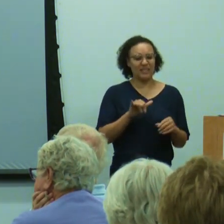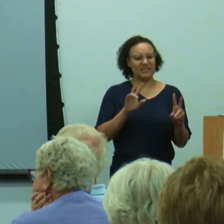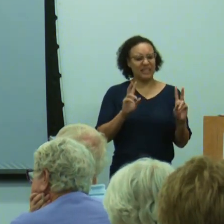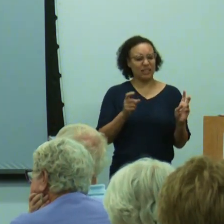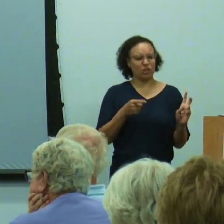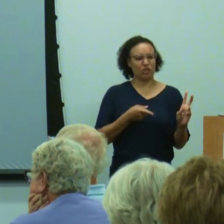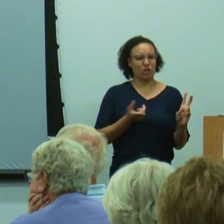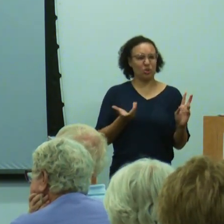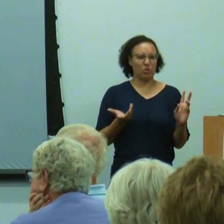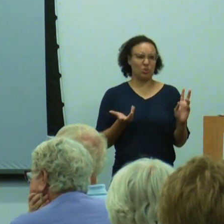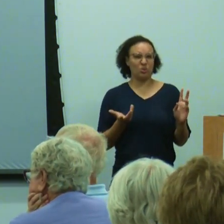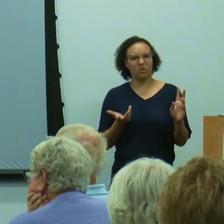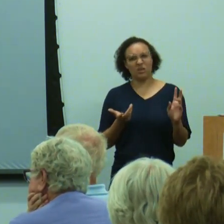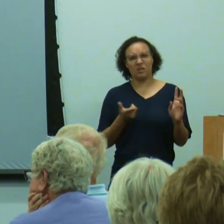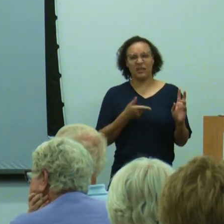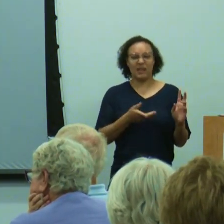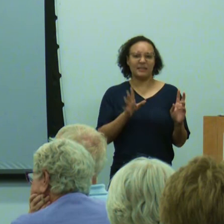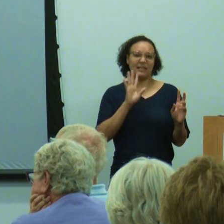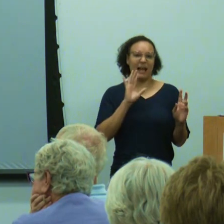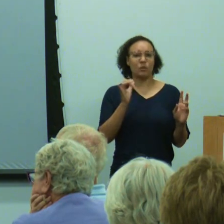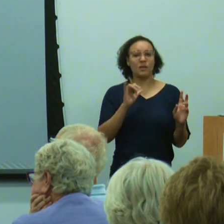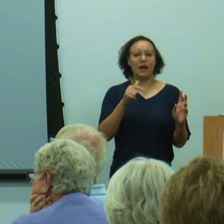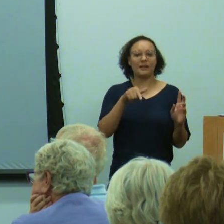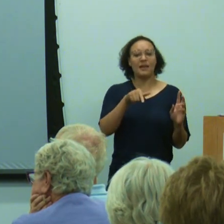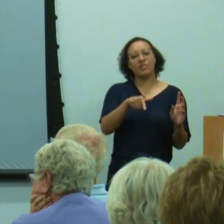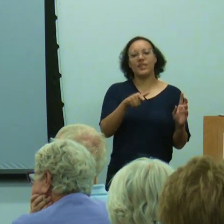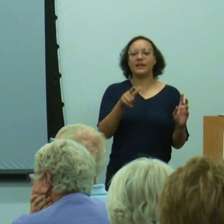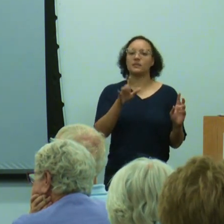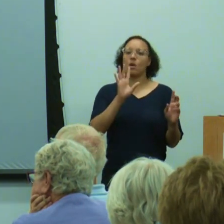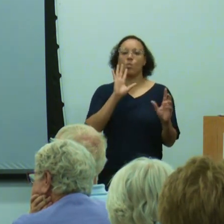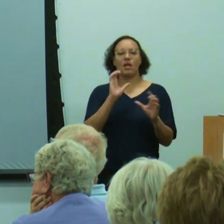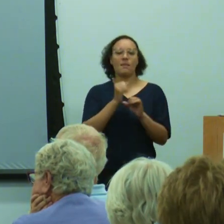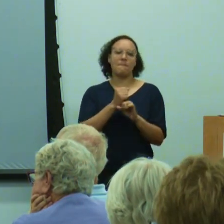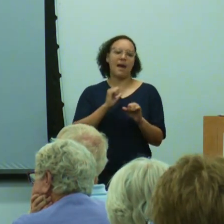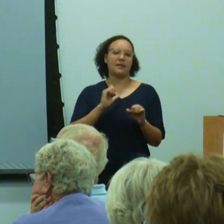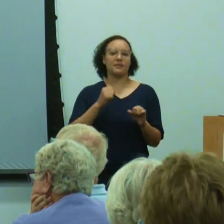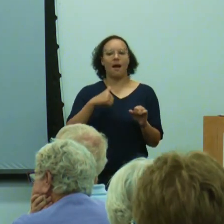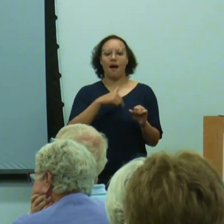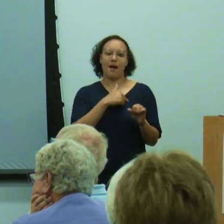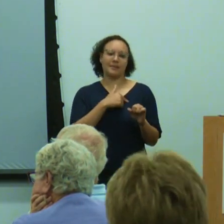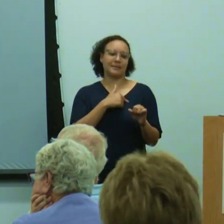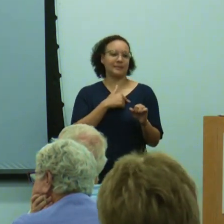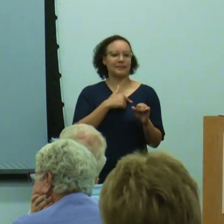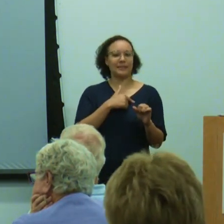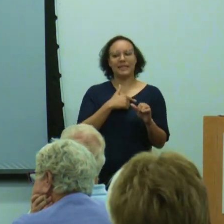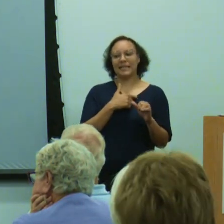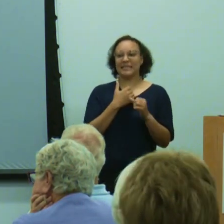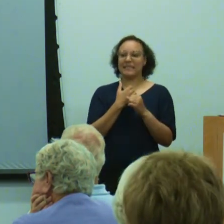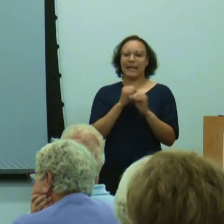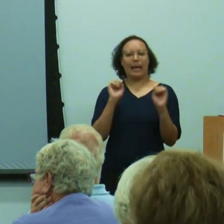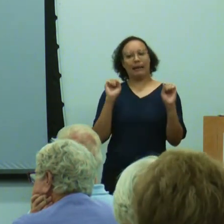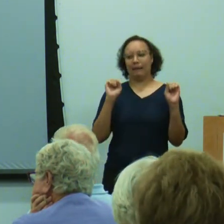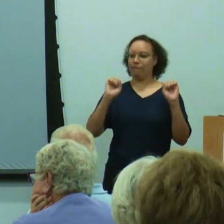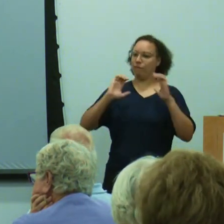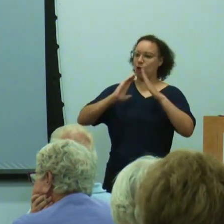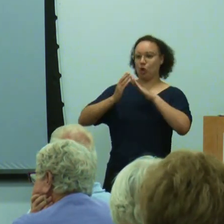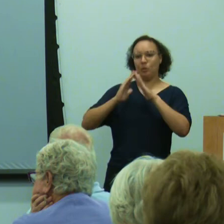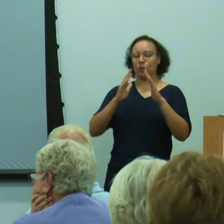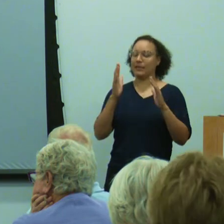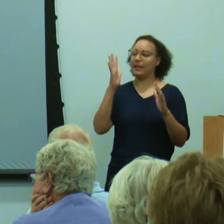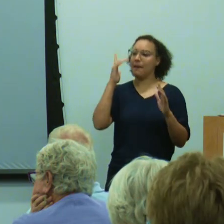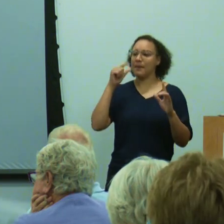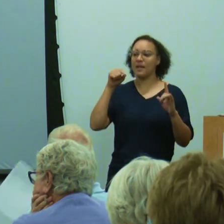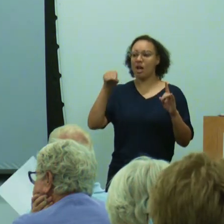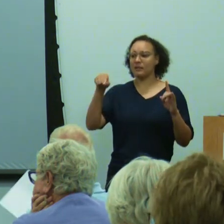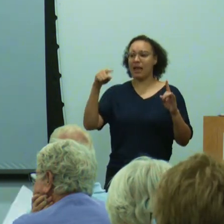it makes it sound like this is going to make us safer in our communities, because now these crazy